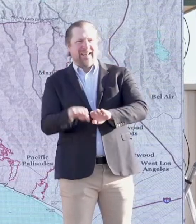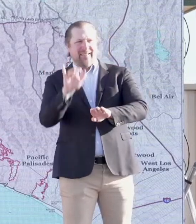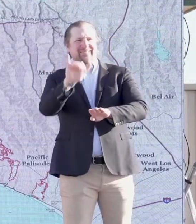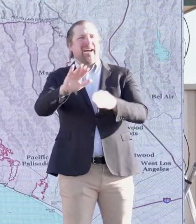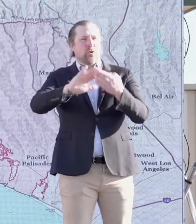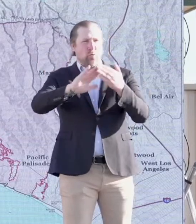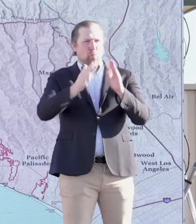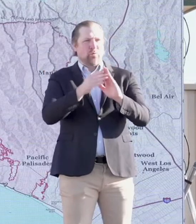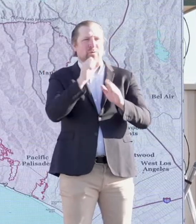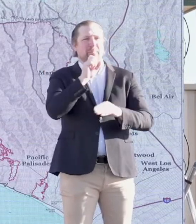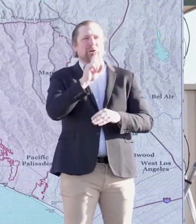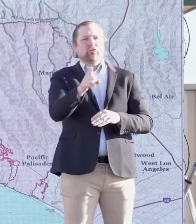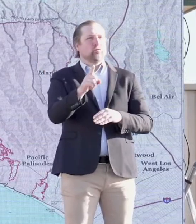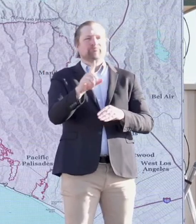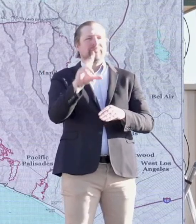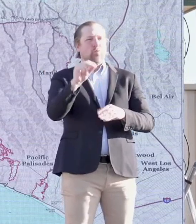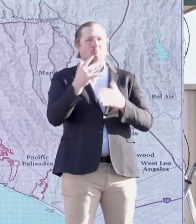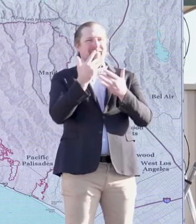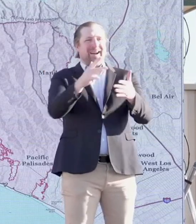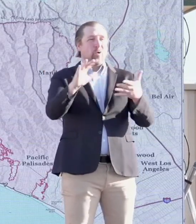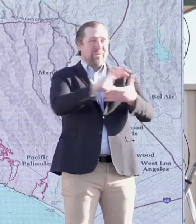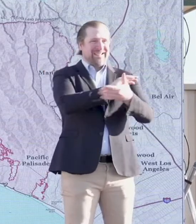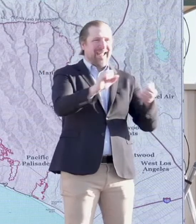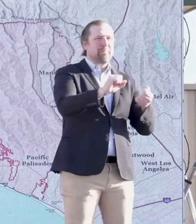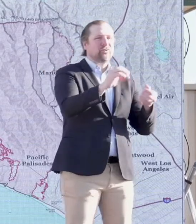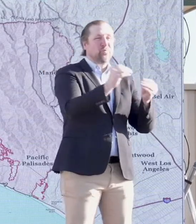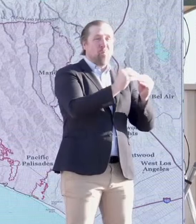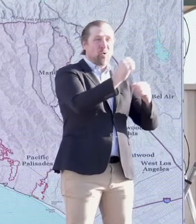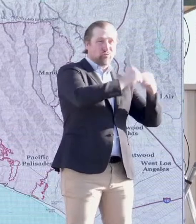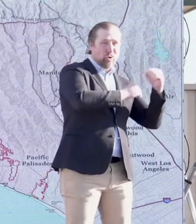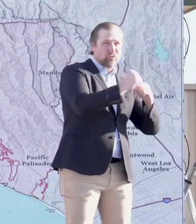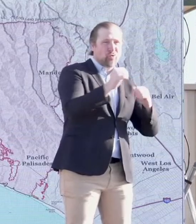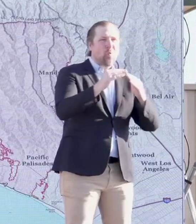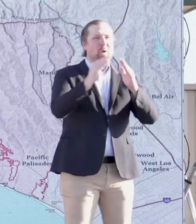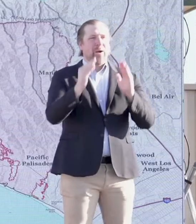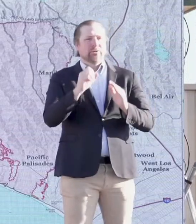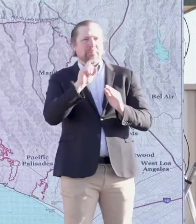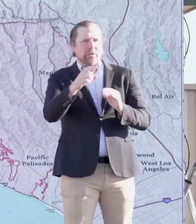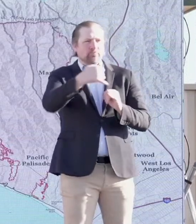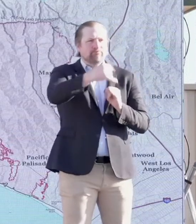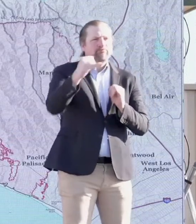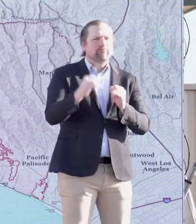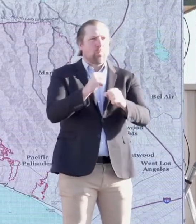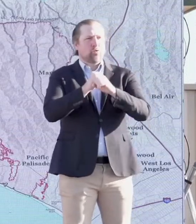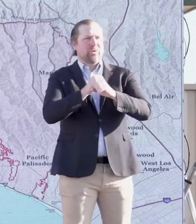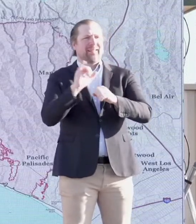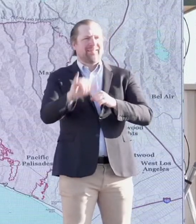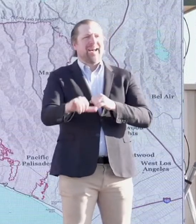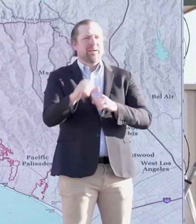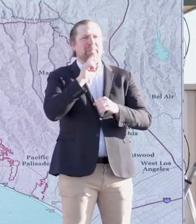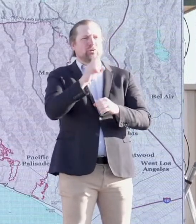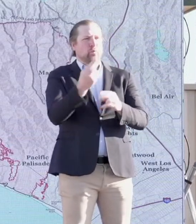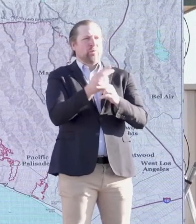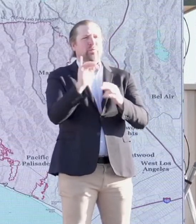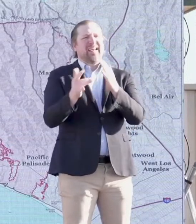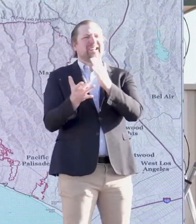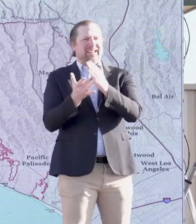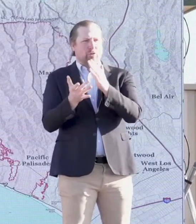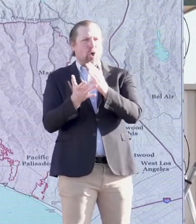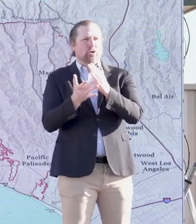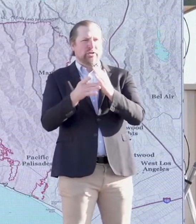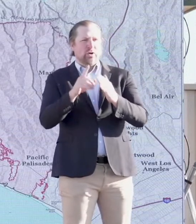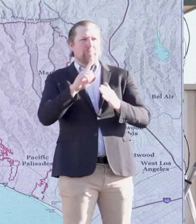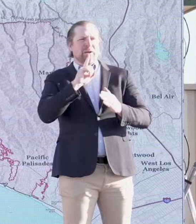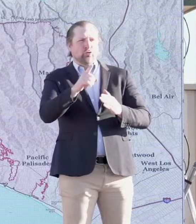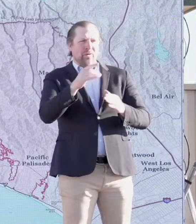edge, making sure that we don't have any adverse fire damage to any more structures, securing those edges, and still utilizing that infrared technology so we can